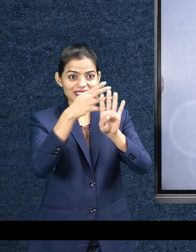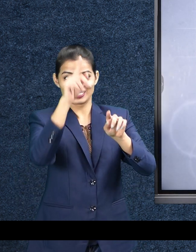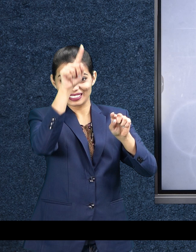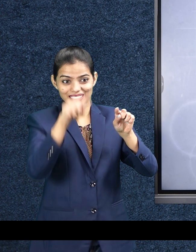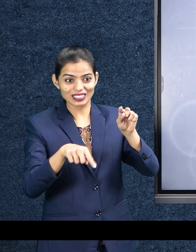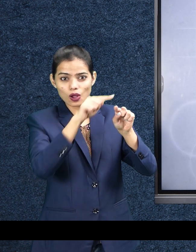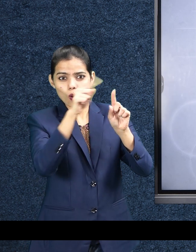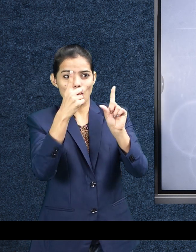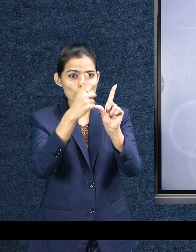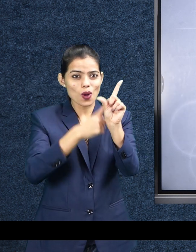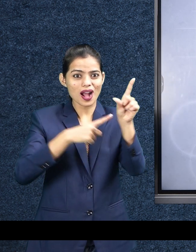coordinates,